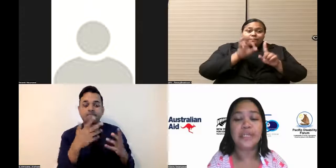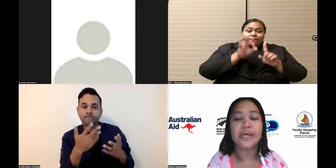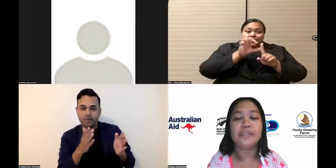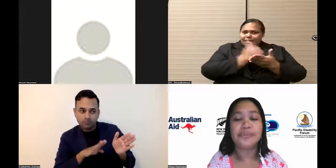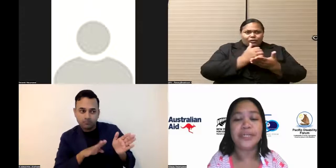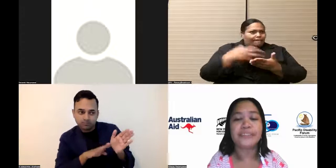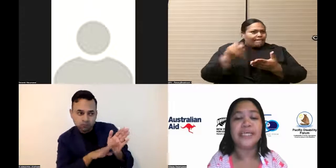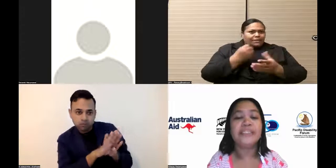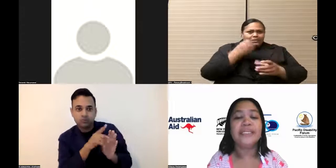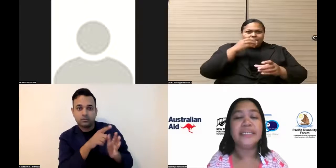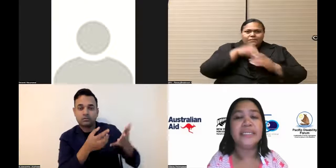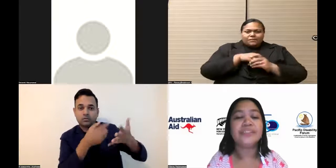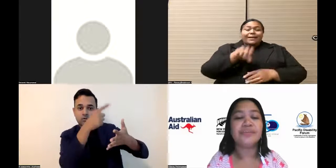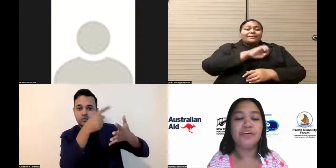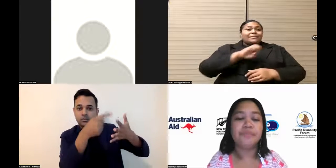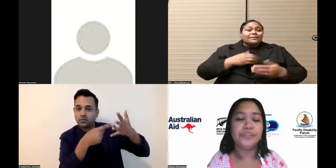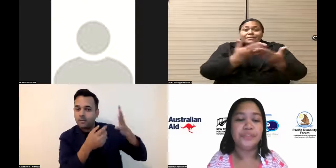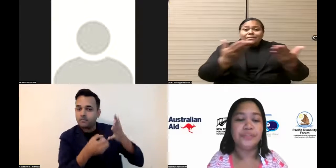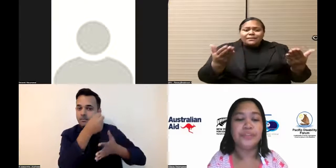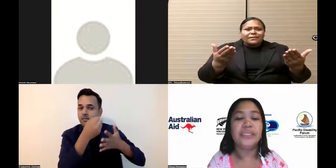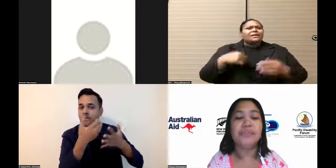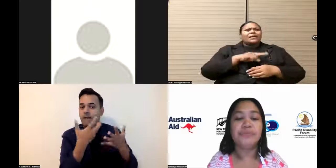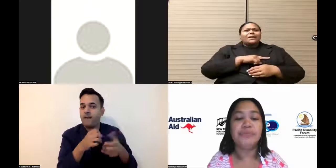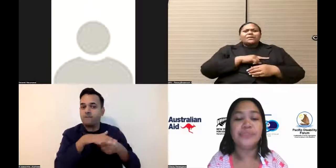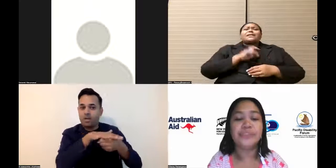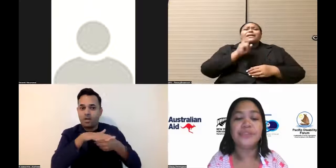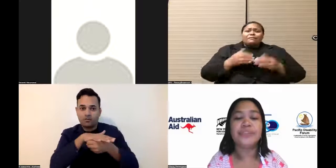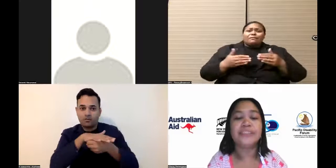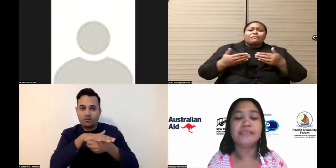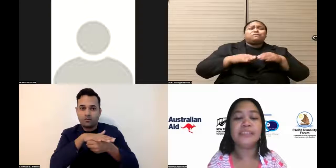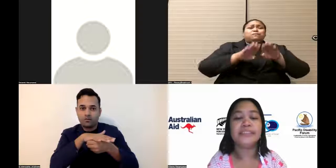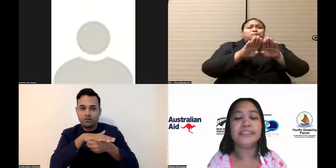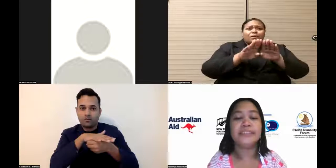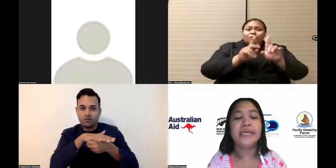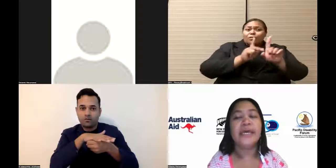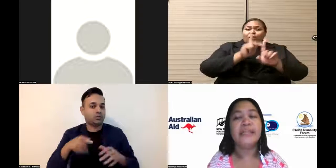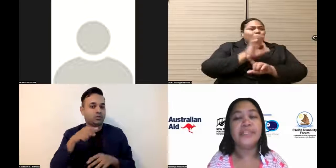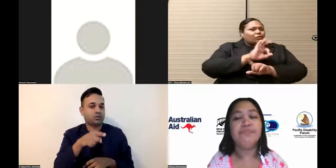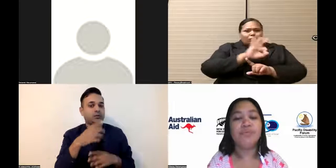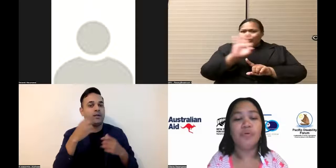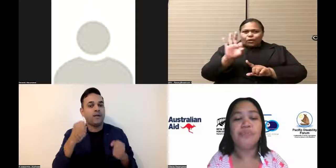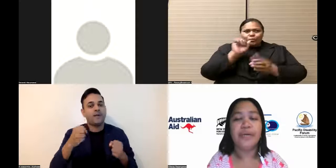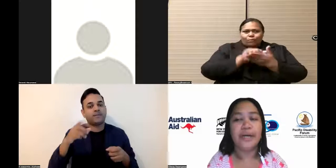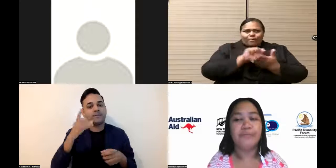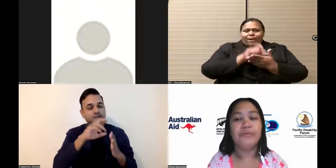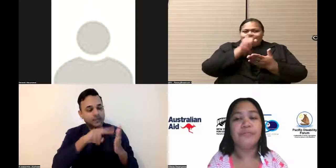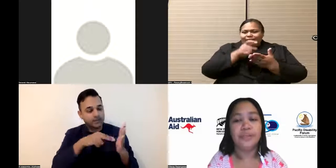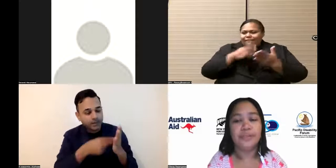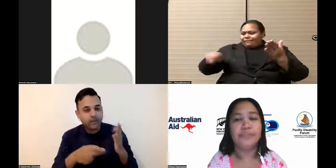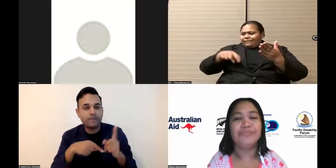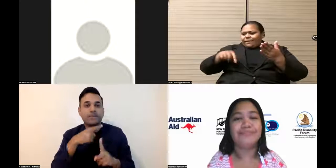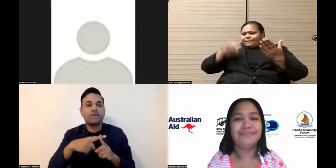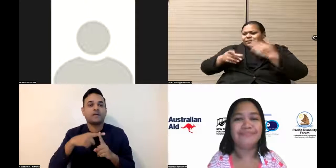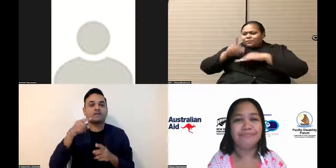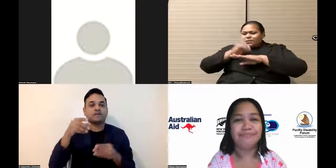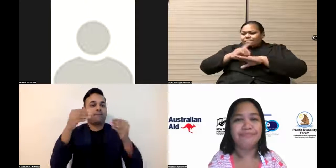we do not address the needs of all persons, including persons with disabilities, and leave no one behind. Thank